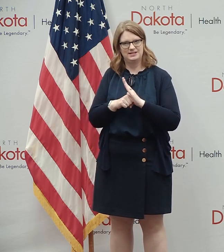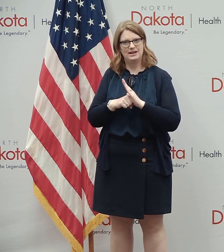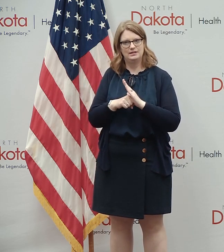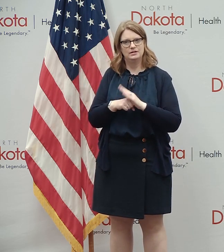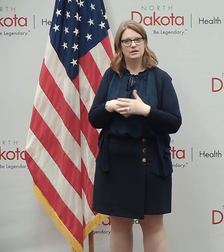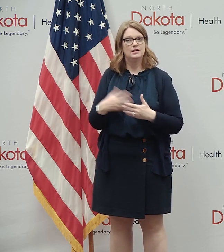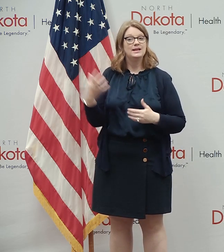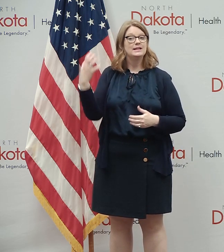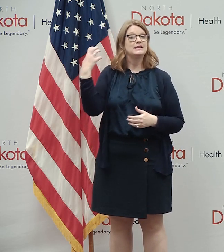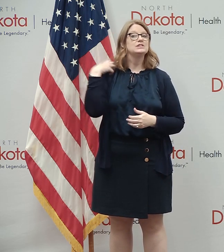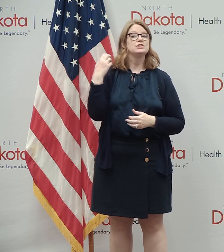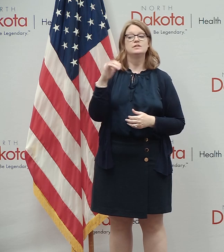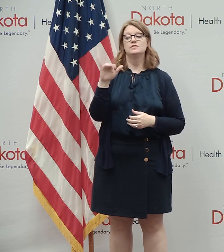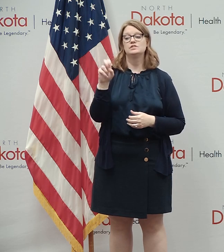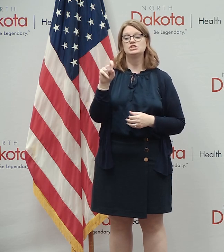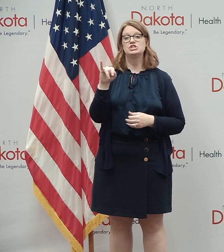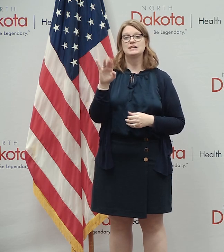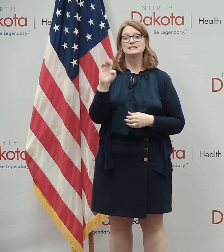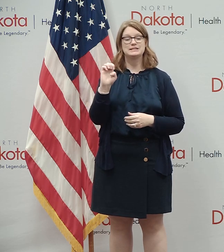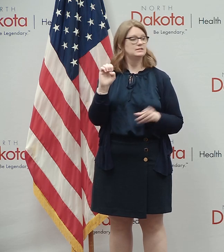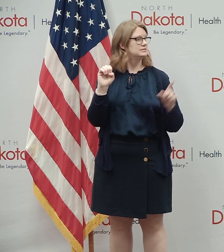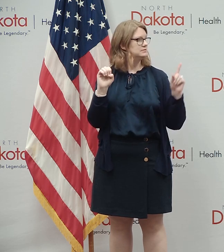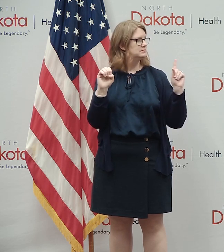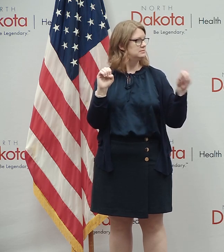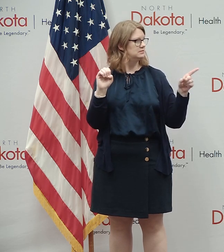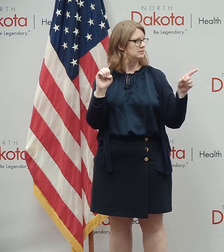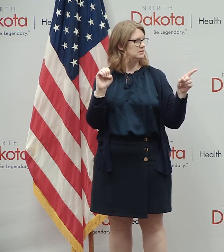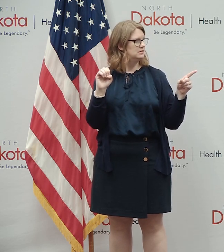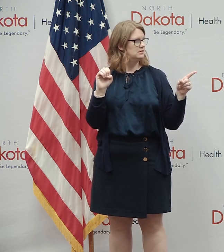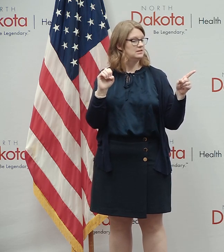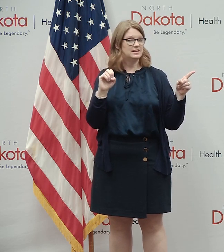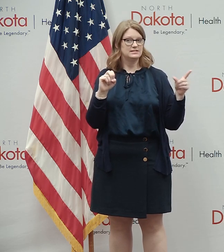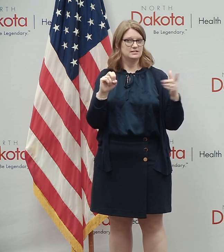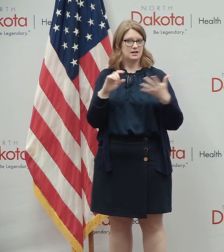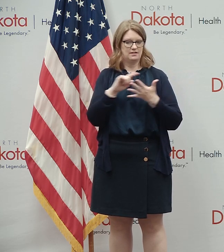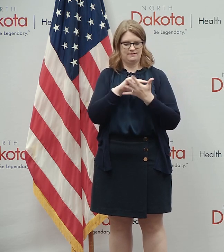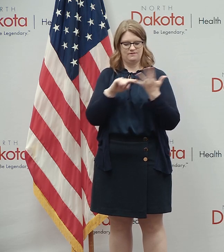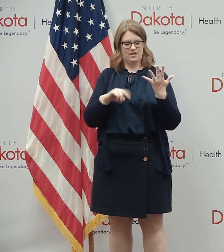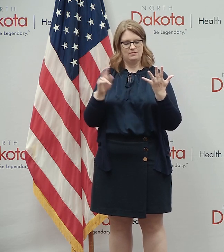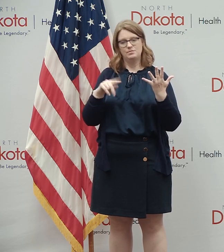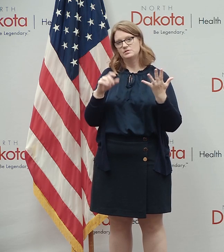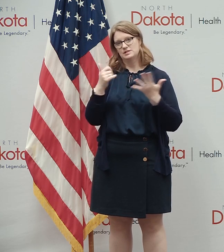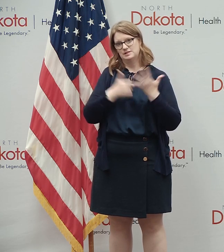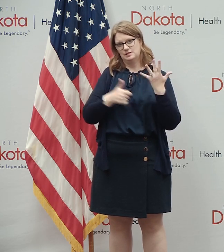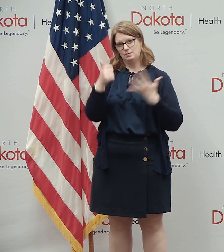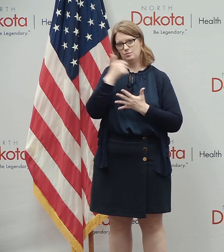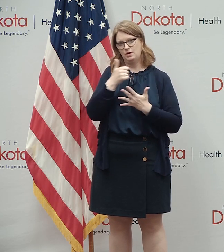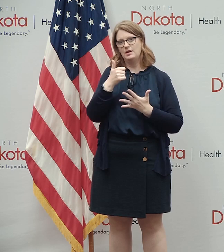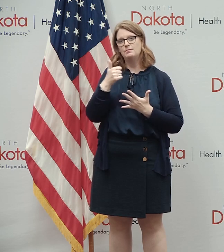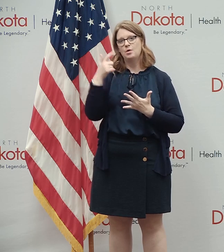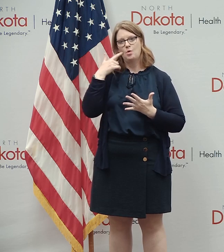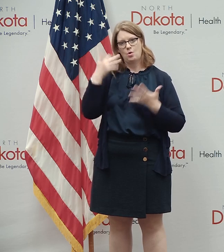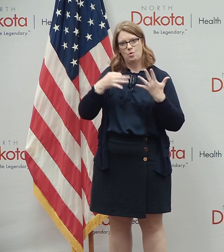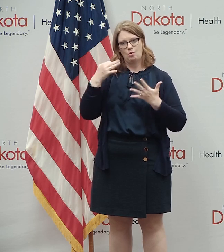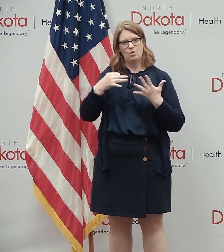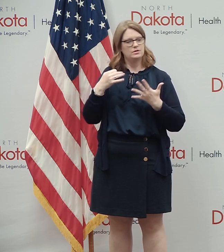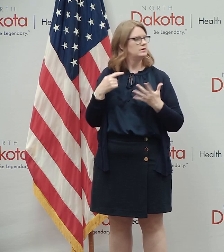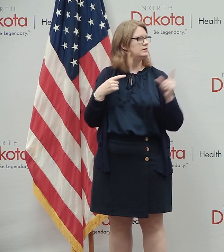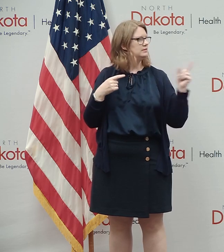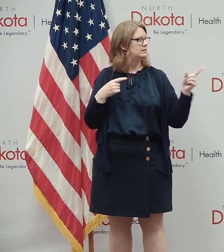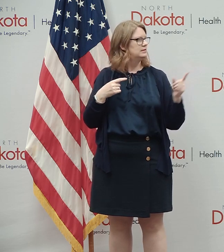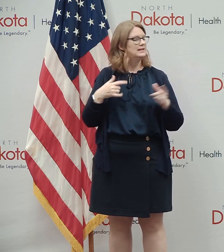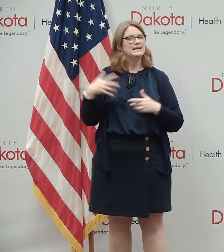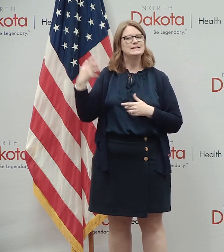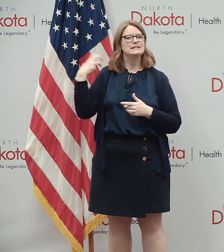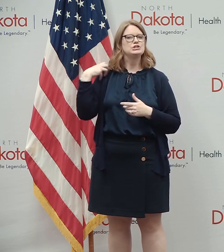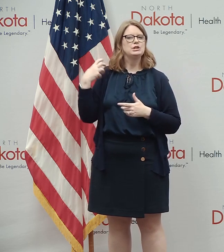the Chief Justice presides as the Chief Justice of our 5-person Supreme Court in North Dakota, but the Chief Justice is also the Chief